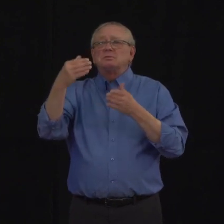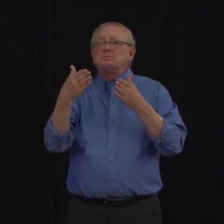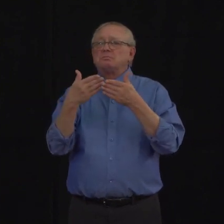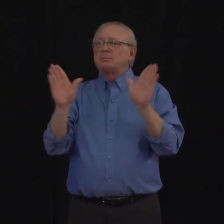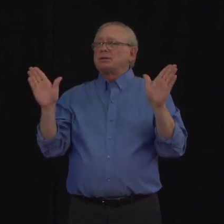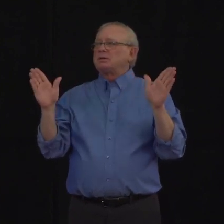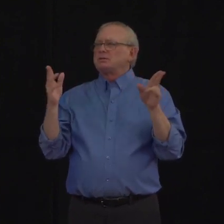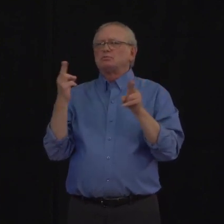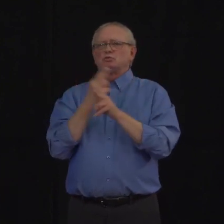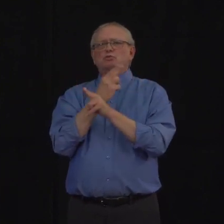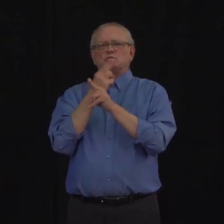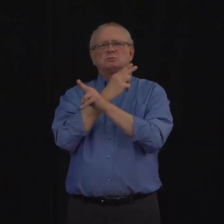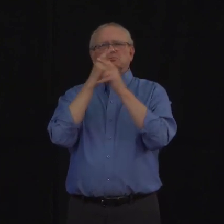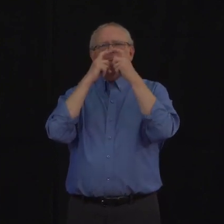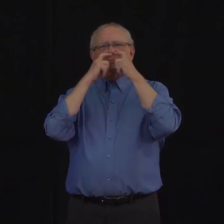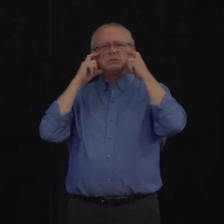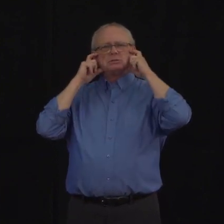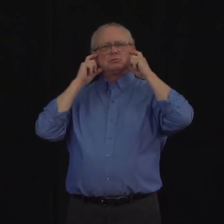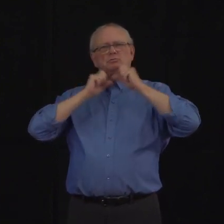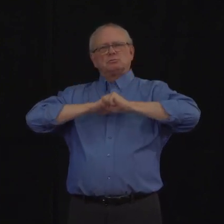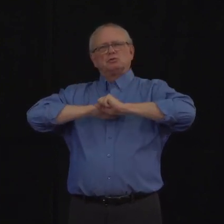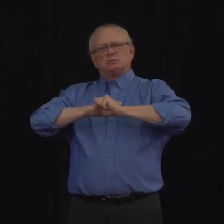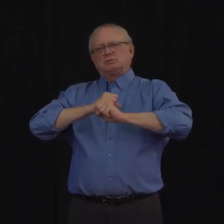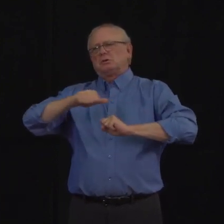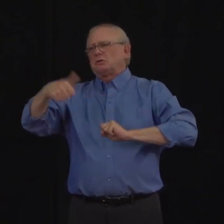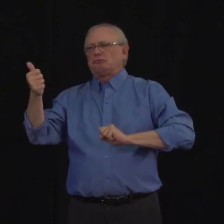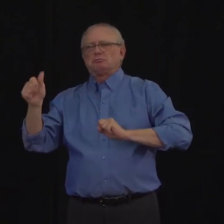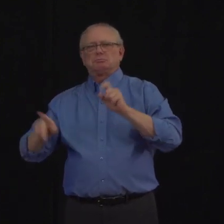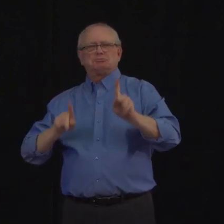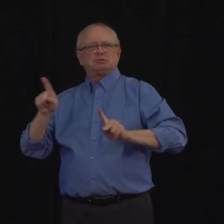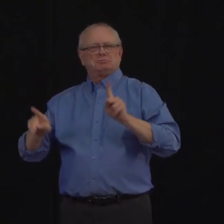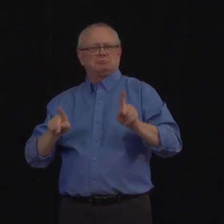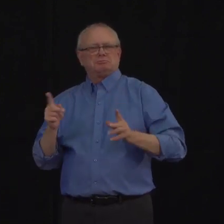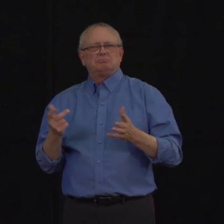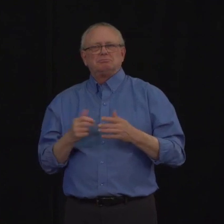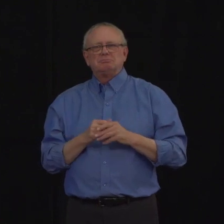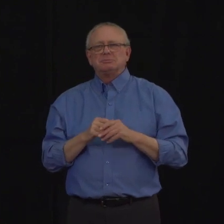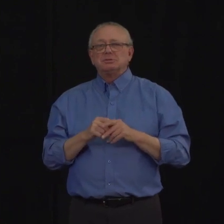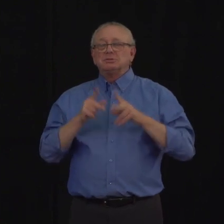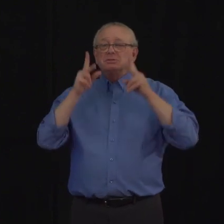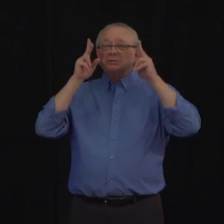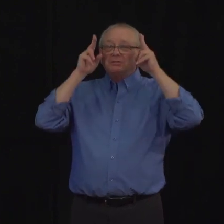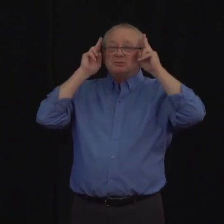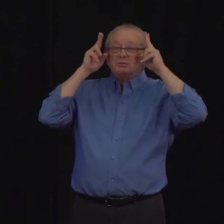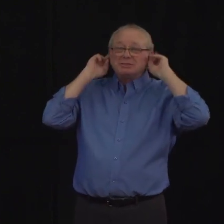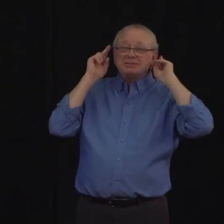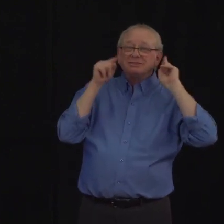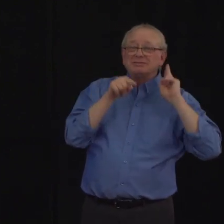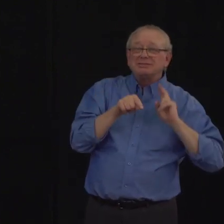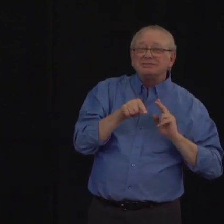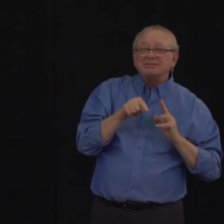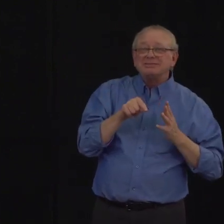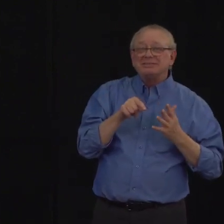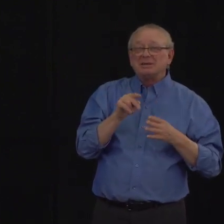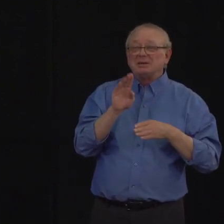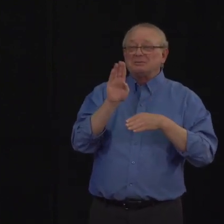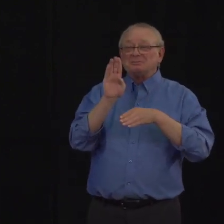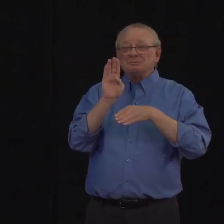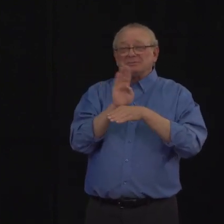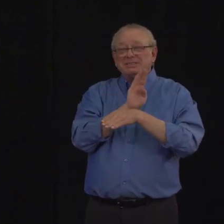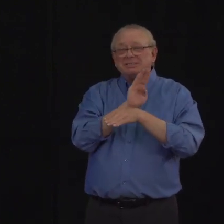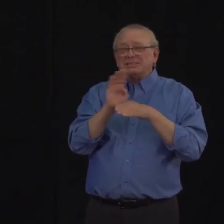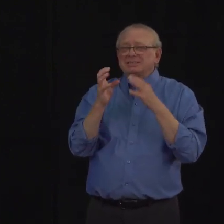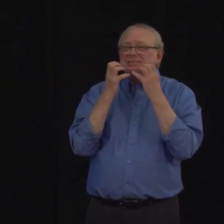those businesses, I think that the importance is, again, that if those businesses are taking care of their